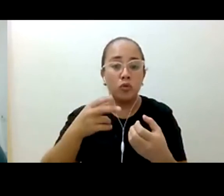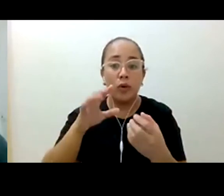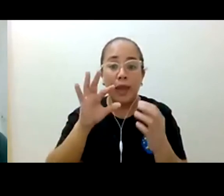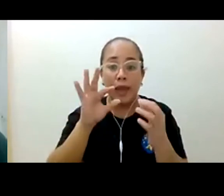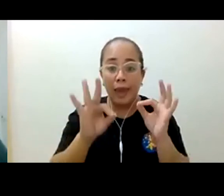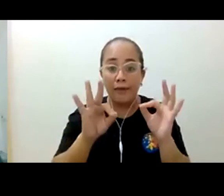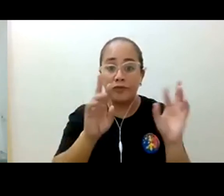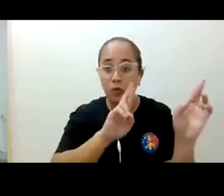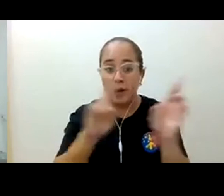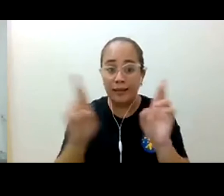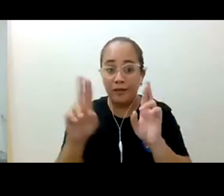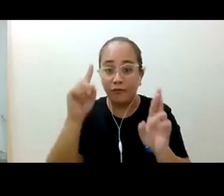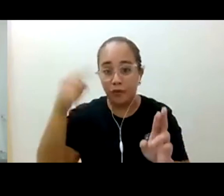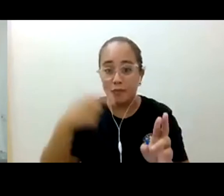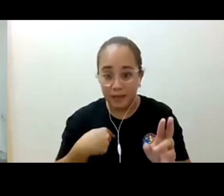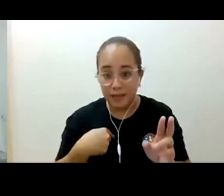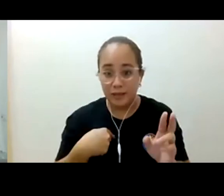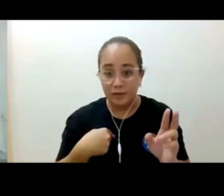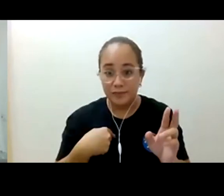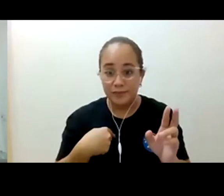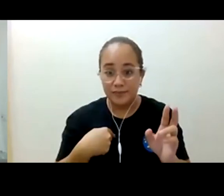for me to come in.